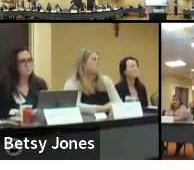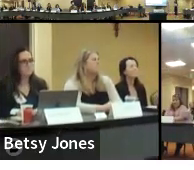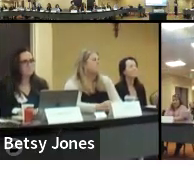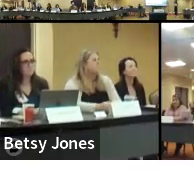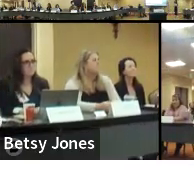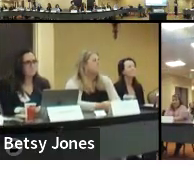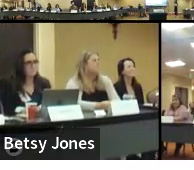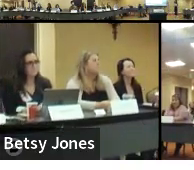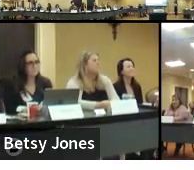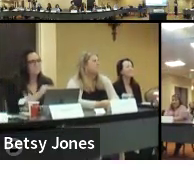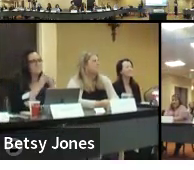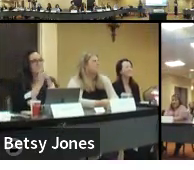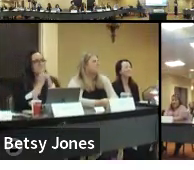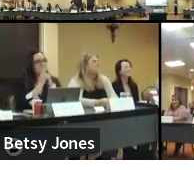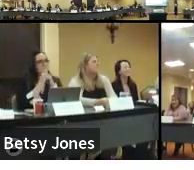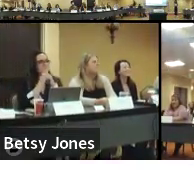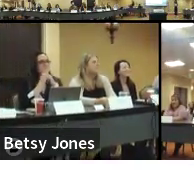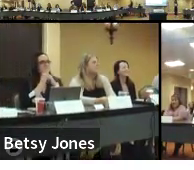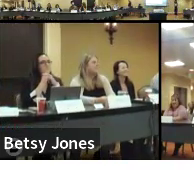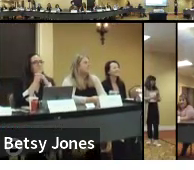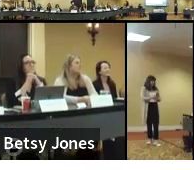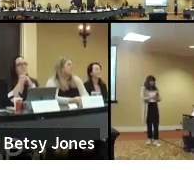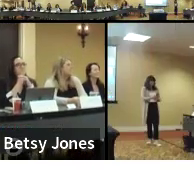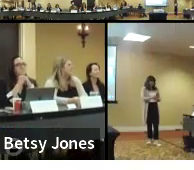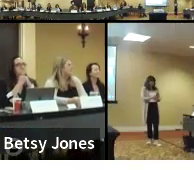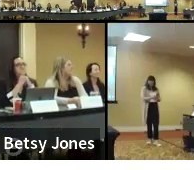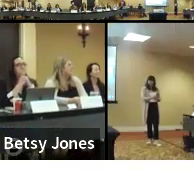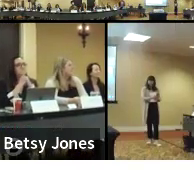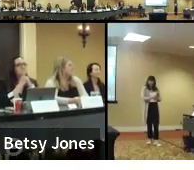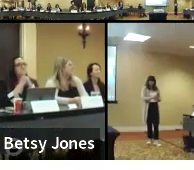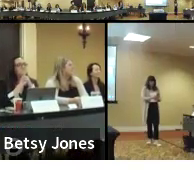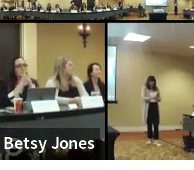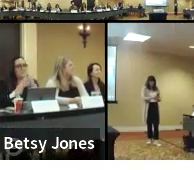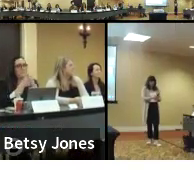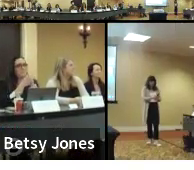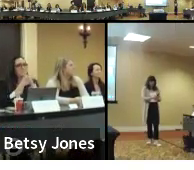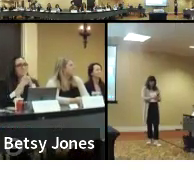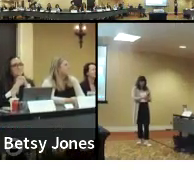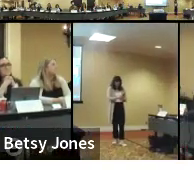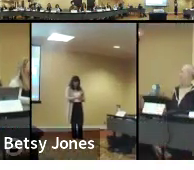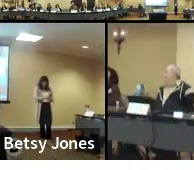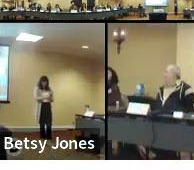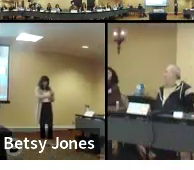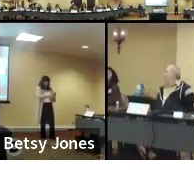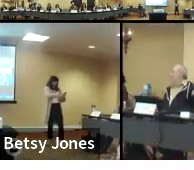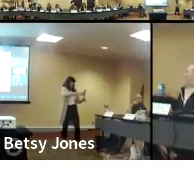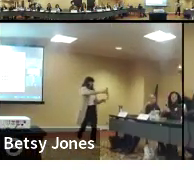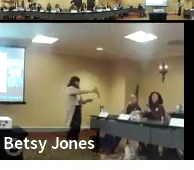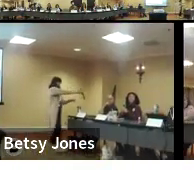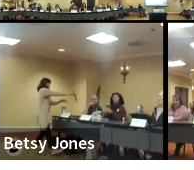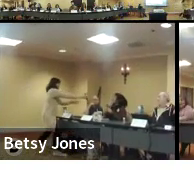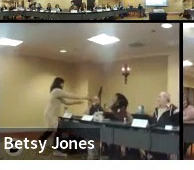It's not even working. There we go. It is switched on. I can project, I think. Basic